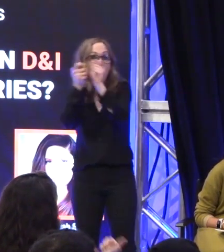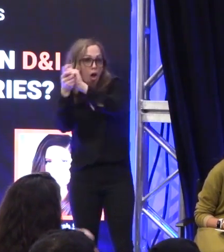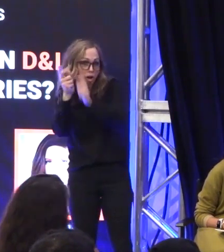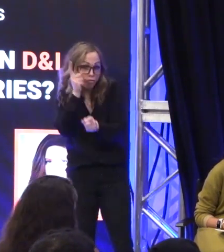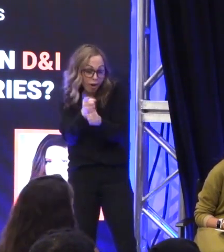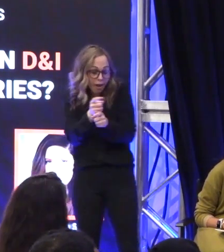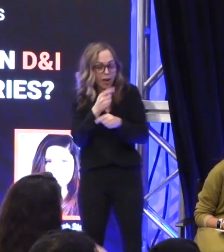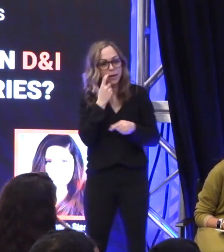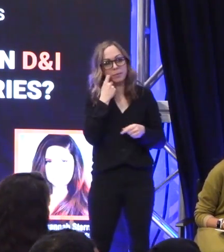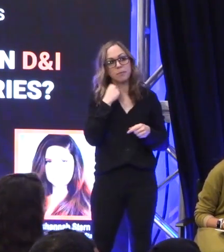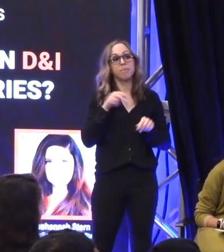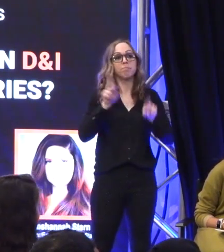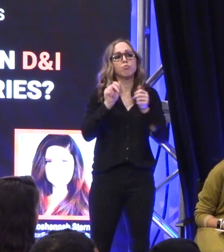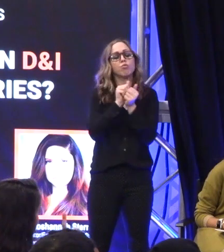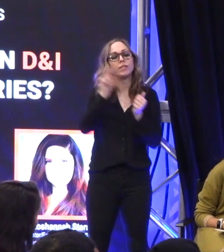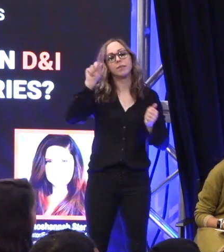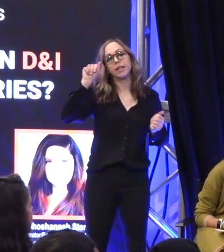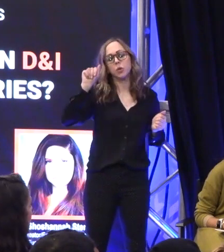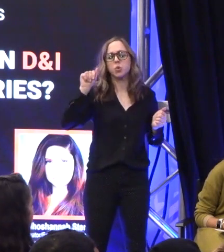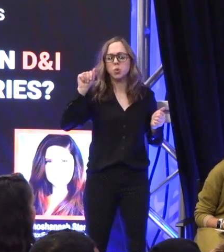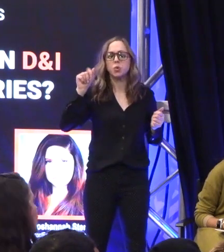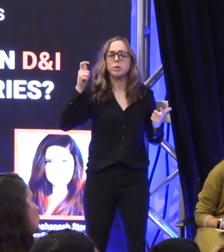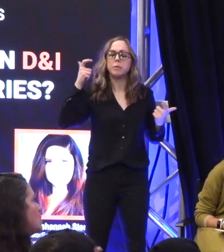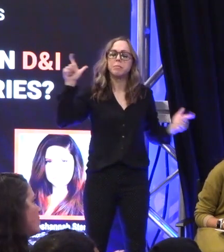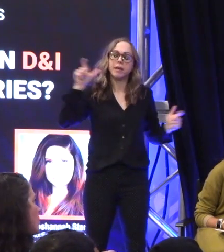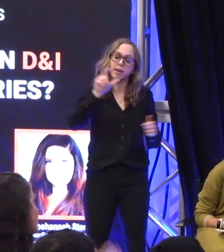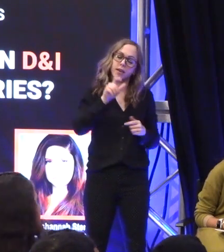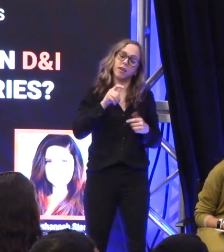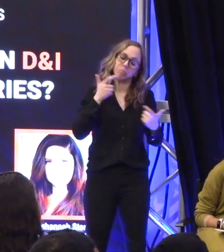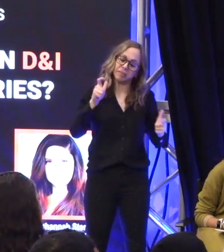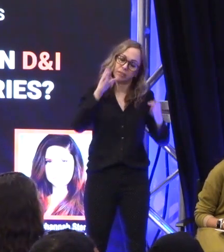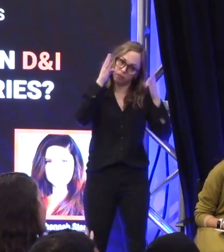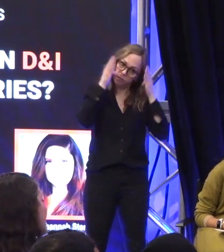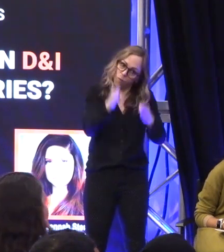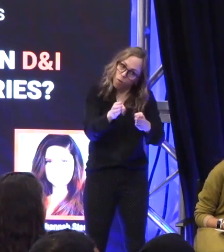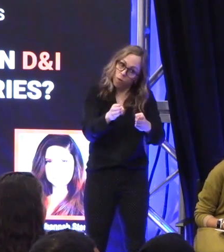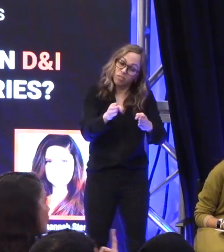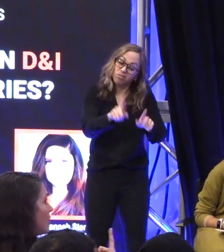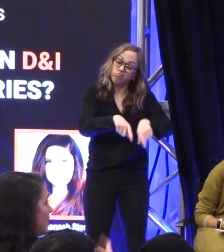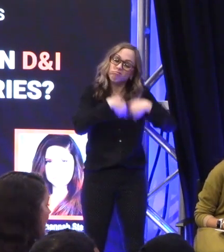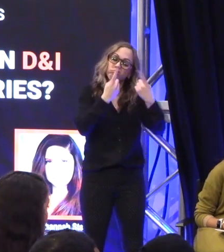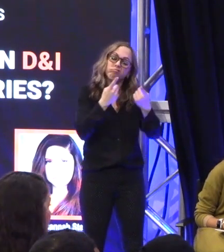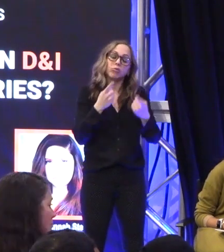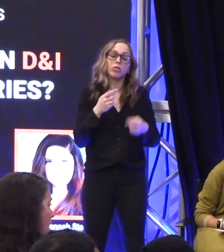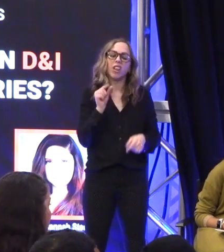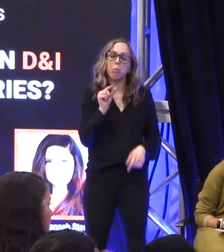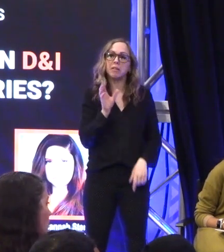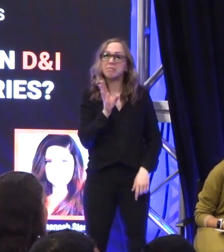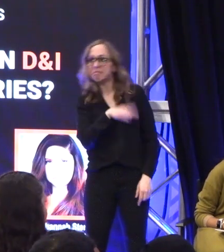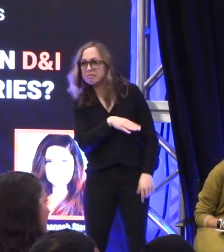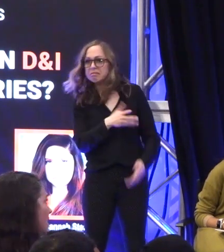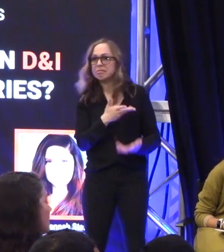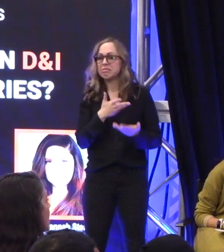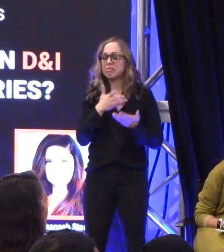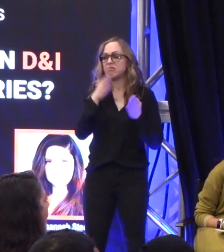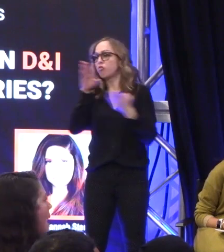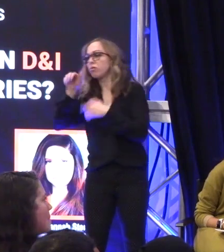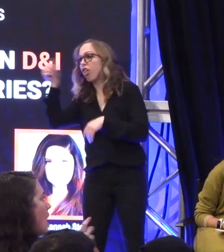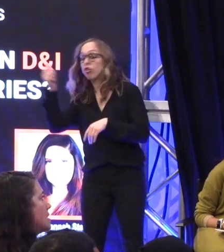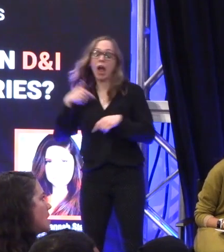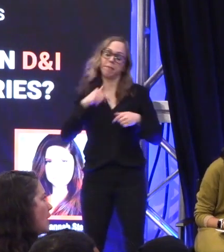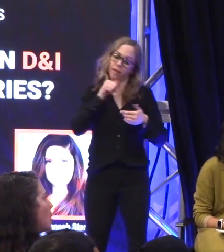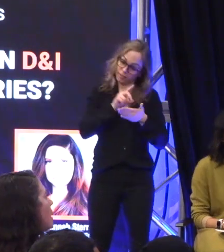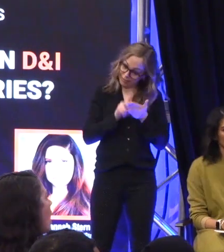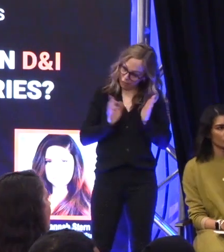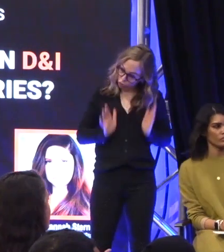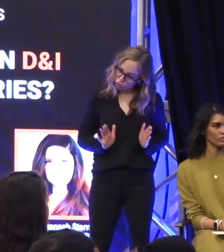think people with disabilities is another huge focus for our company that I feel like over the years we haven't been as focused on. I'm not a designer, but